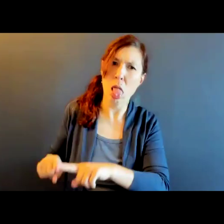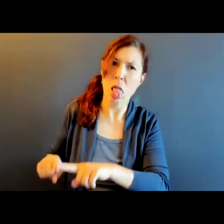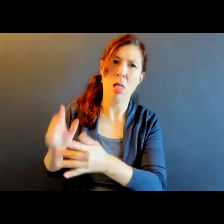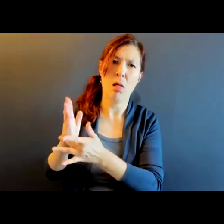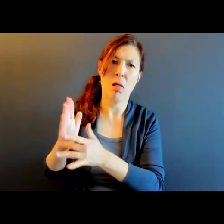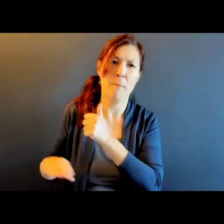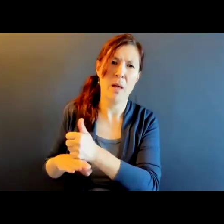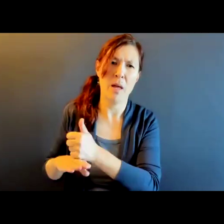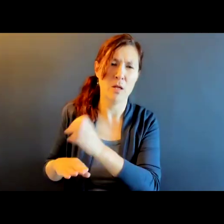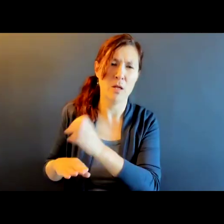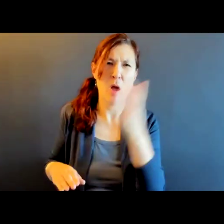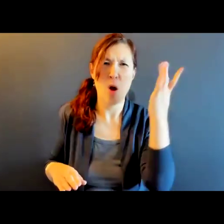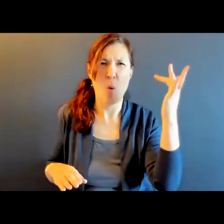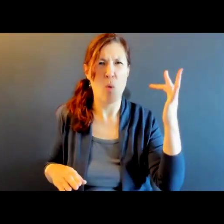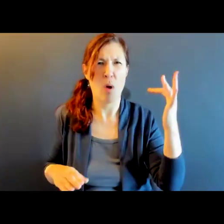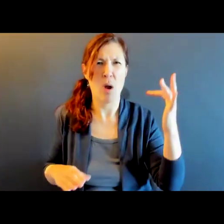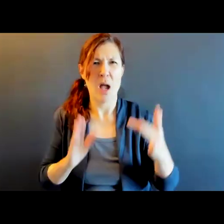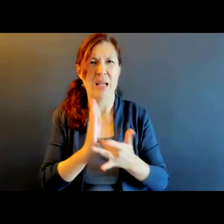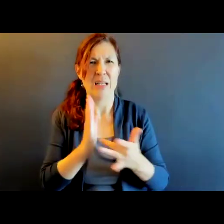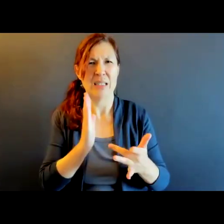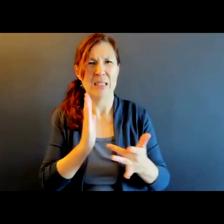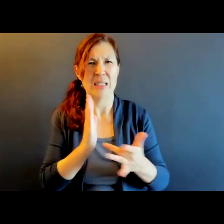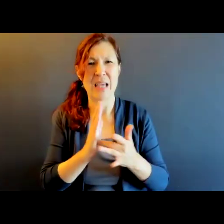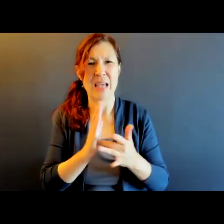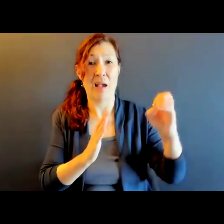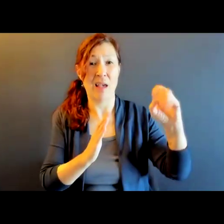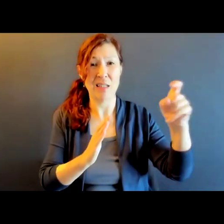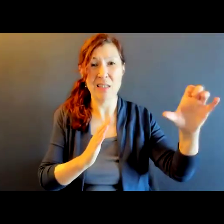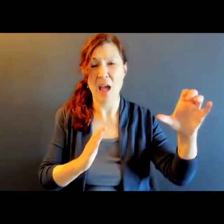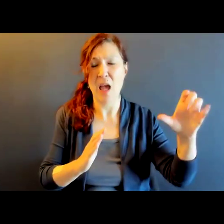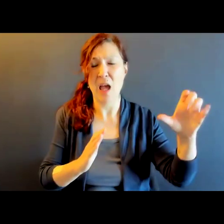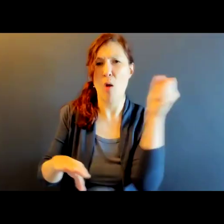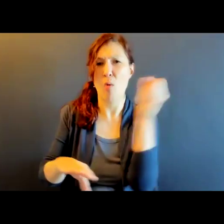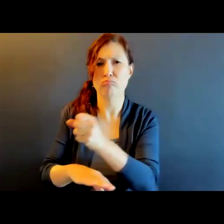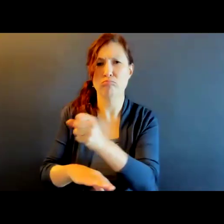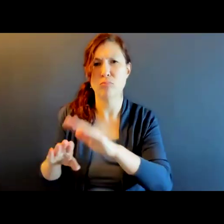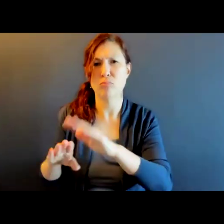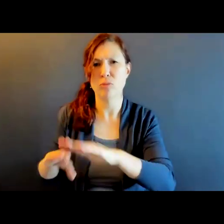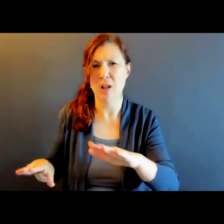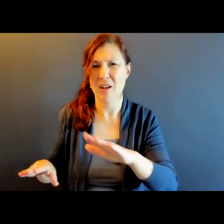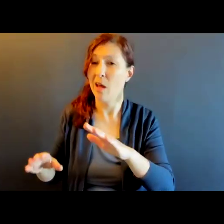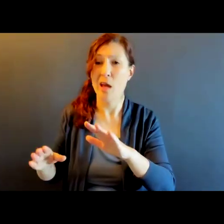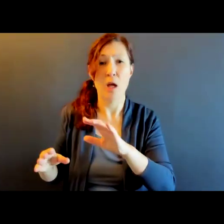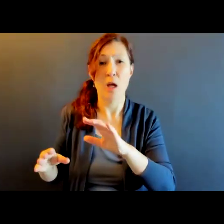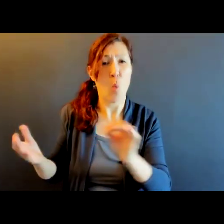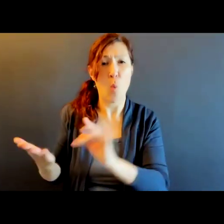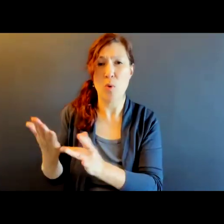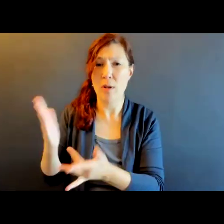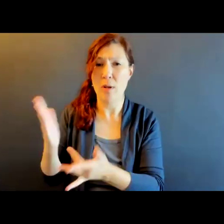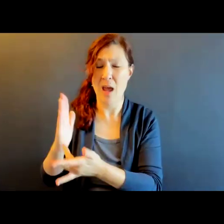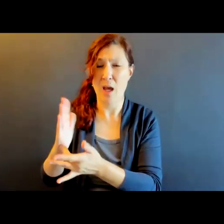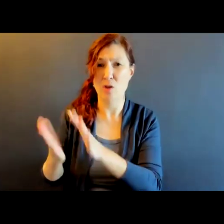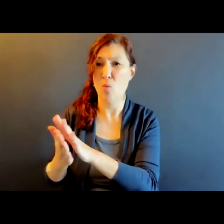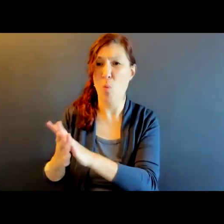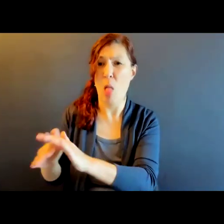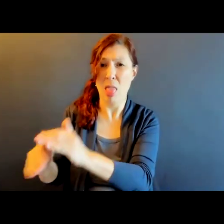tech executives enrolling their own children in tech-free or tech-delayed schools that emphasize hands-on learning with limited to no technology use, instead of schools with the